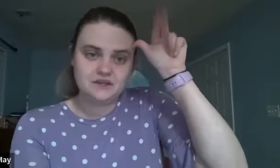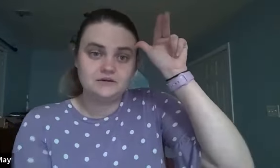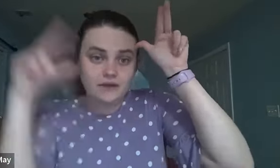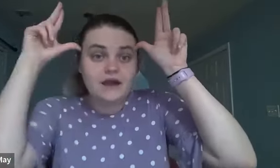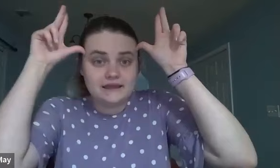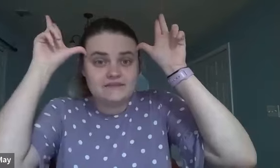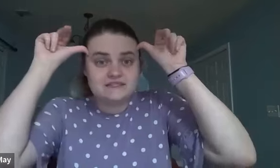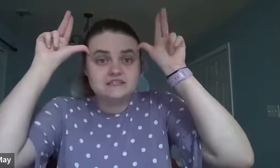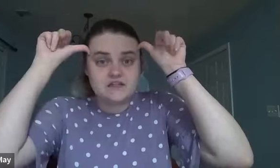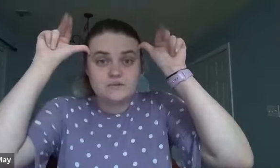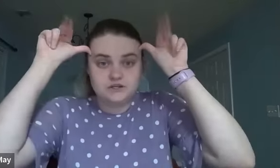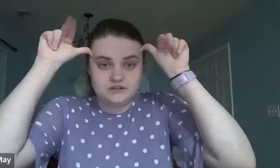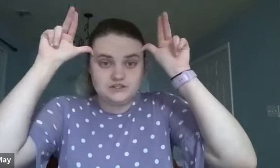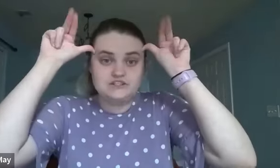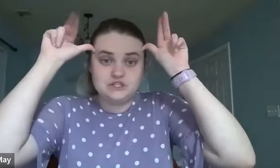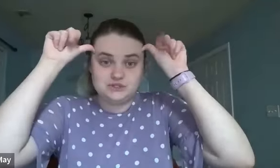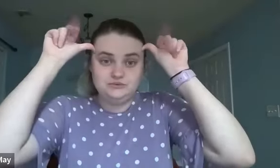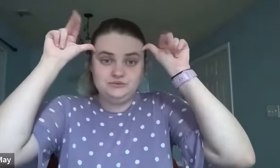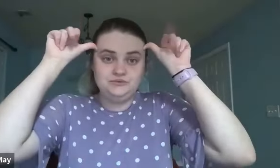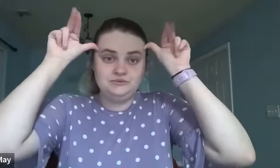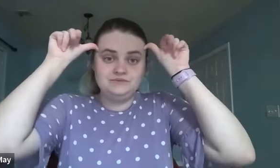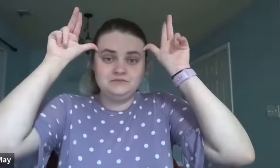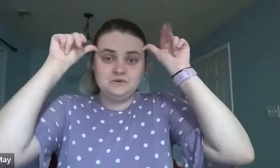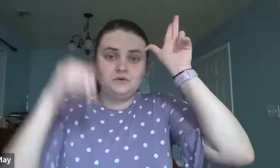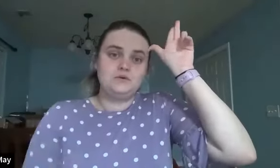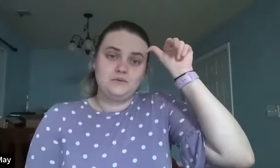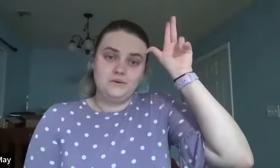ear. Again, this is another one. You can do the 2 or the 1.